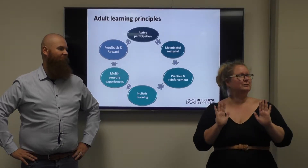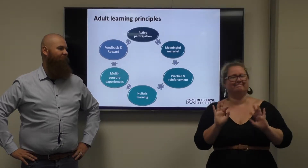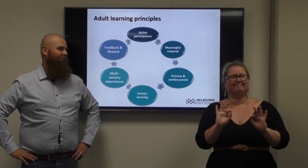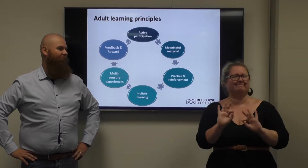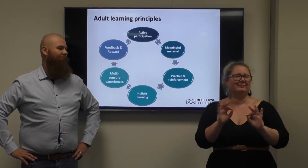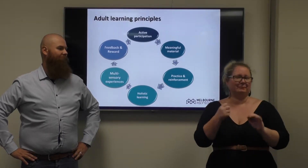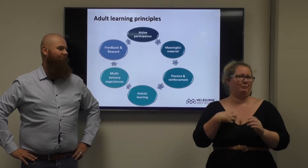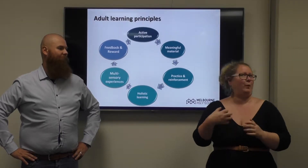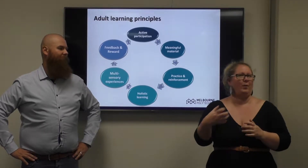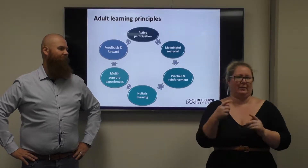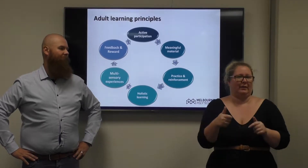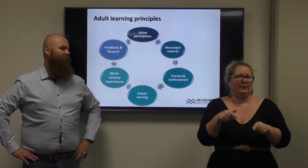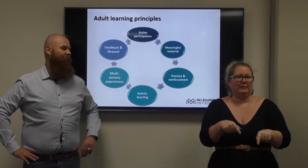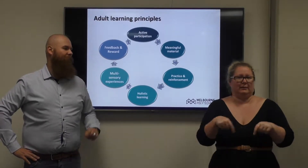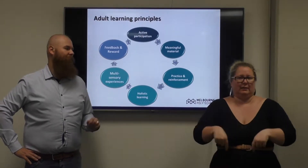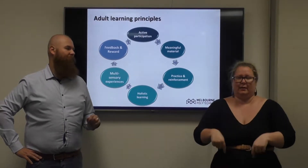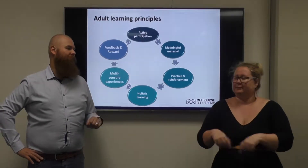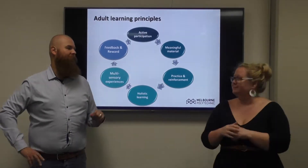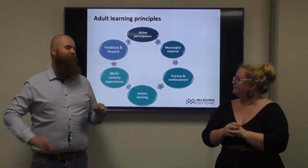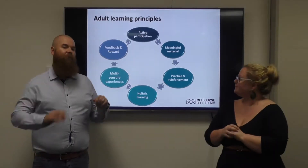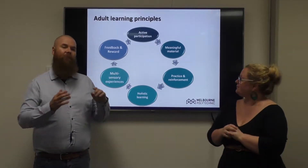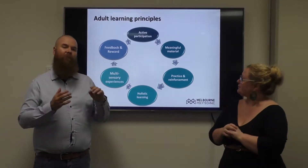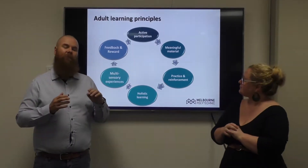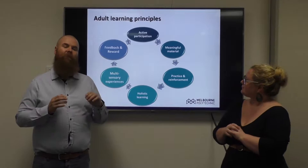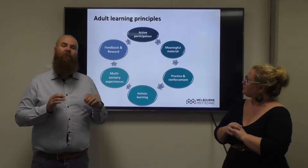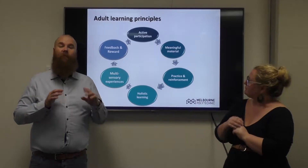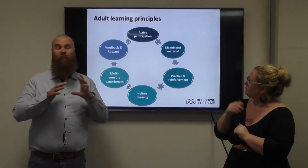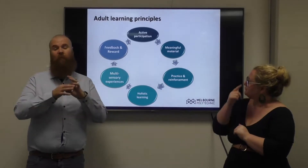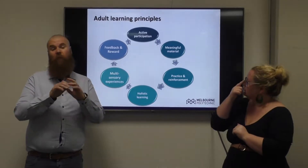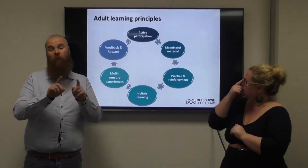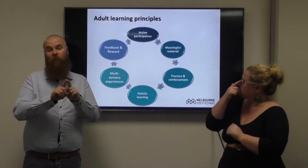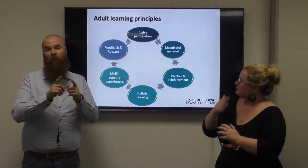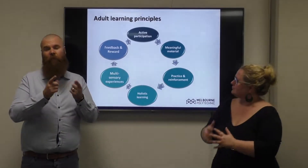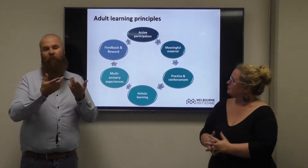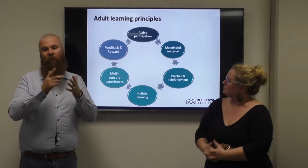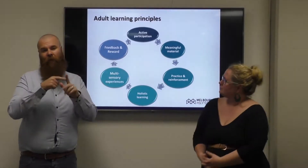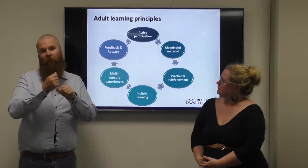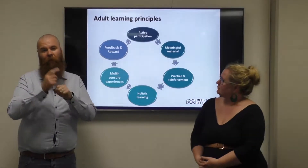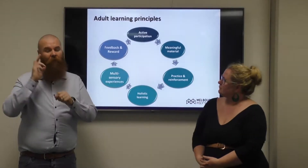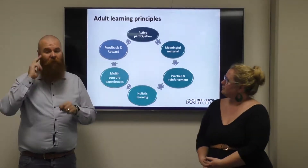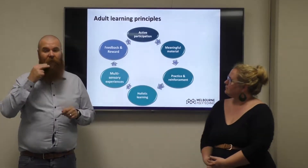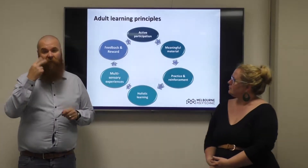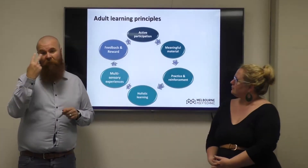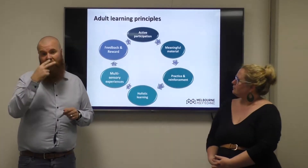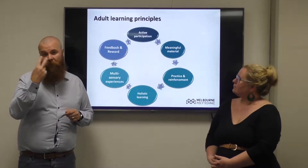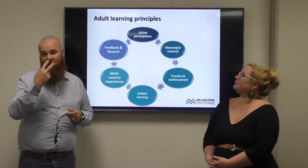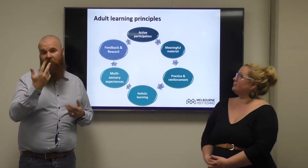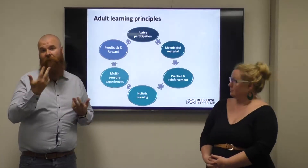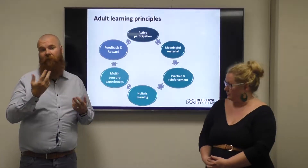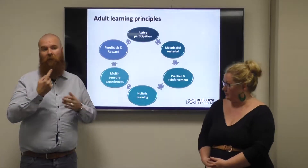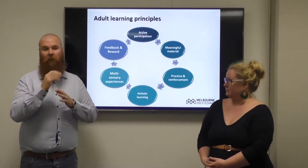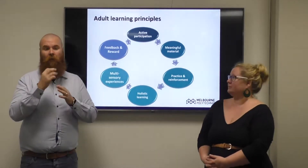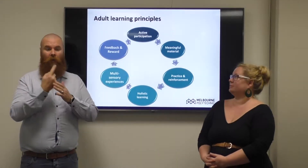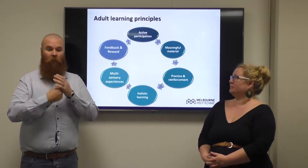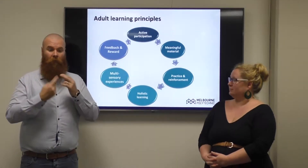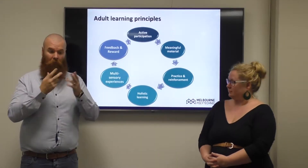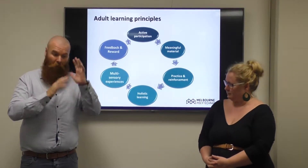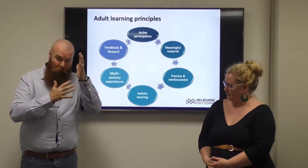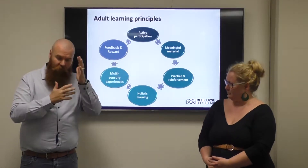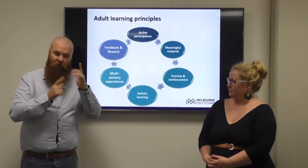It's not just about learning the sign language itself, no. For example, there are deaf-blind